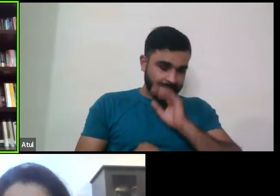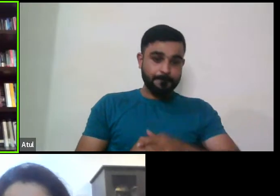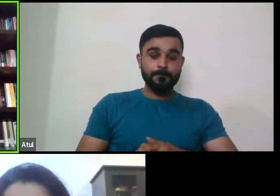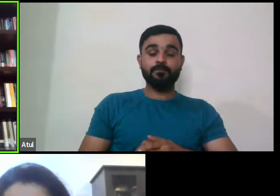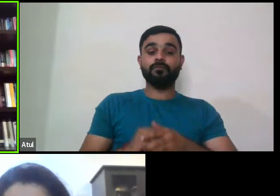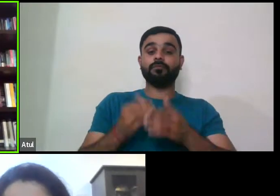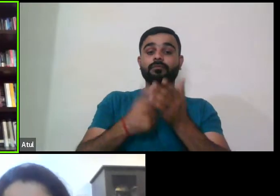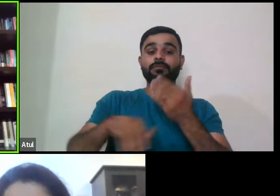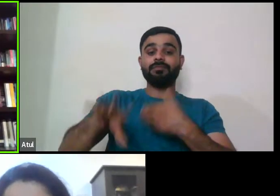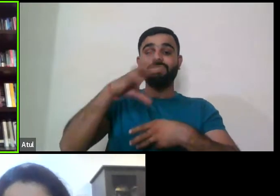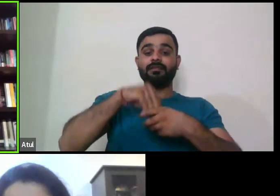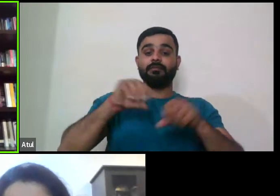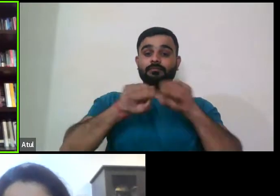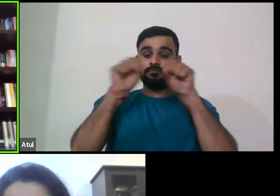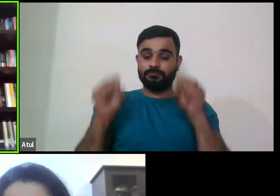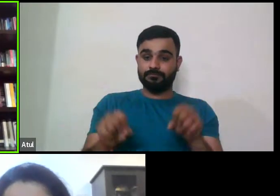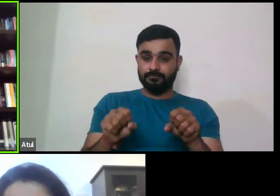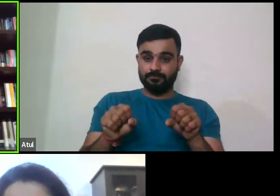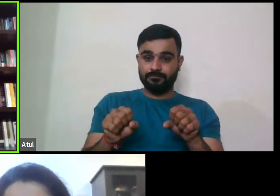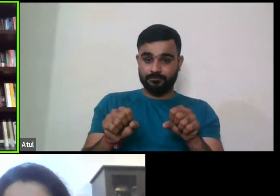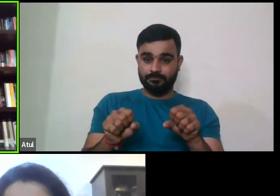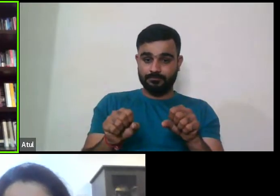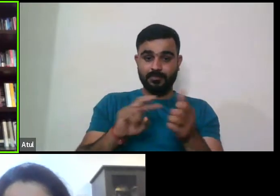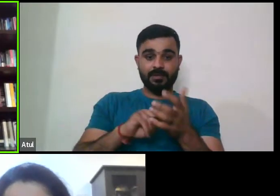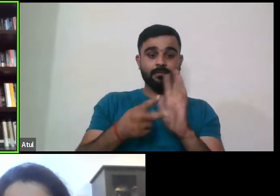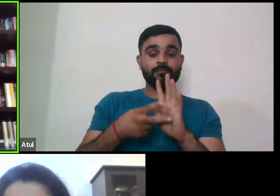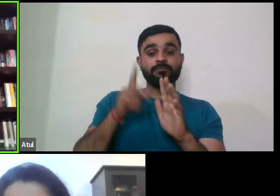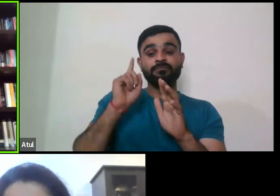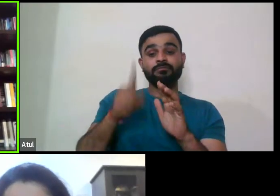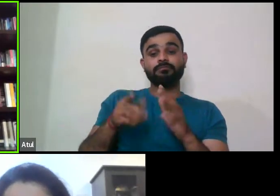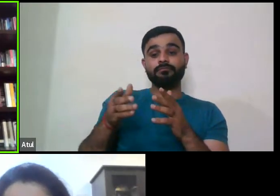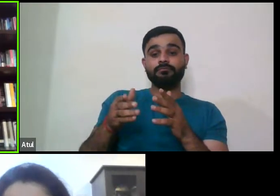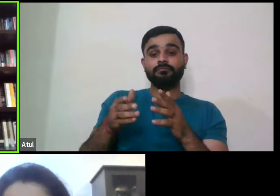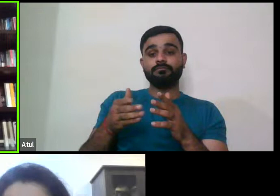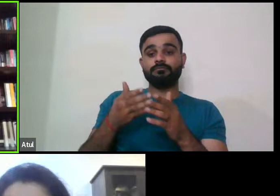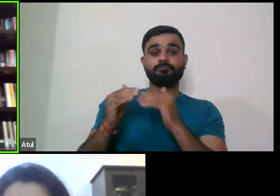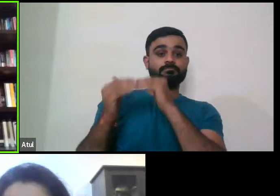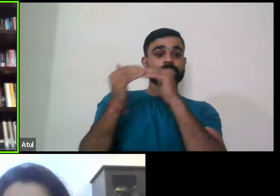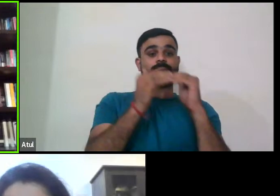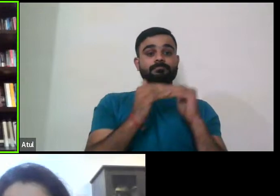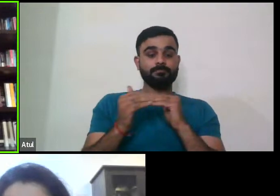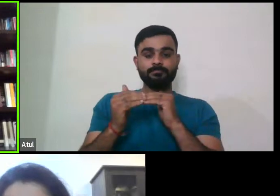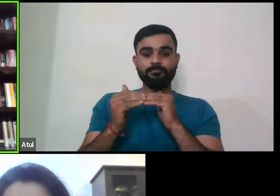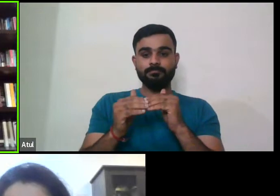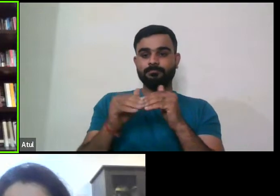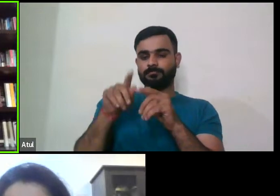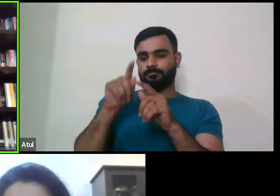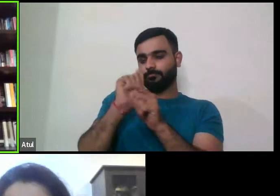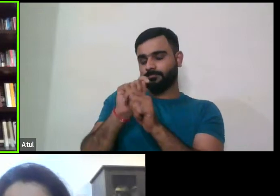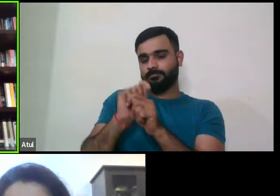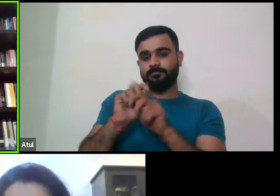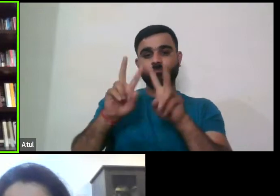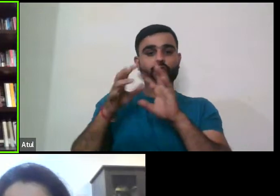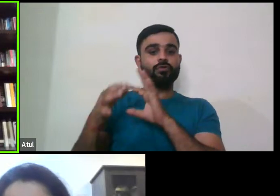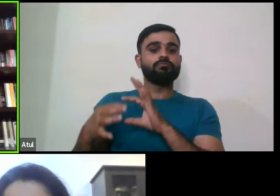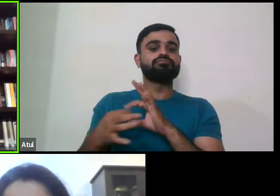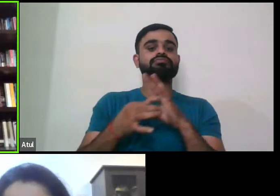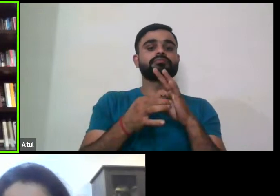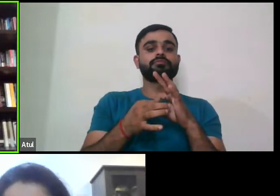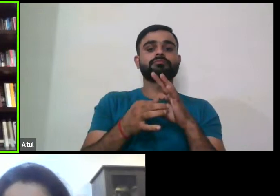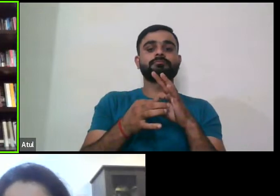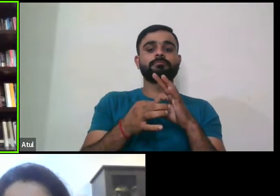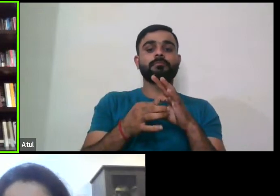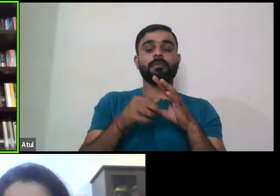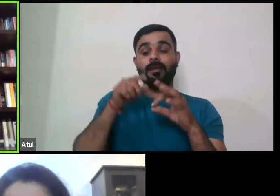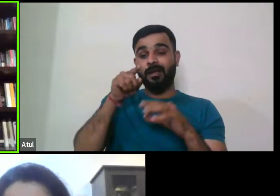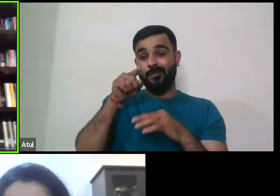system, but which means having some clear standards by virtue of which those cases are taken up, I think